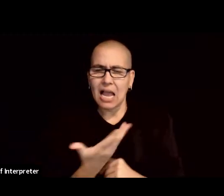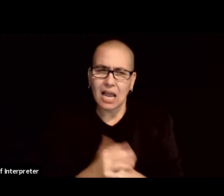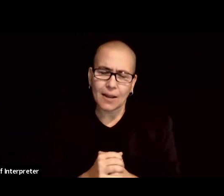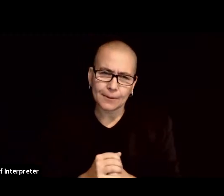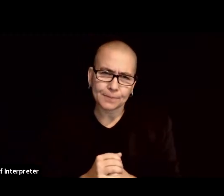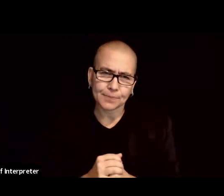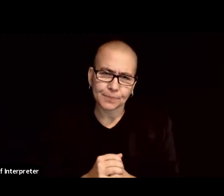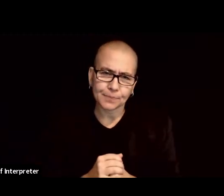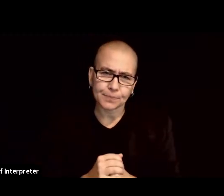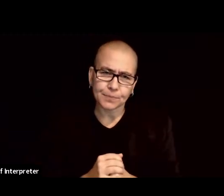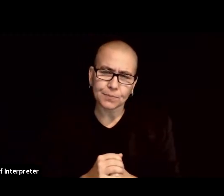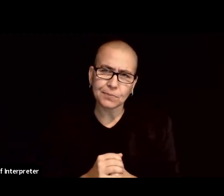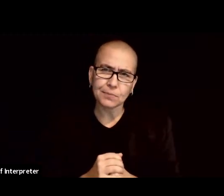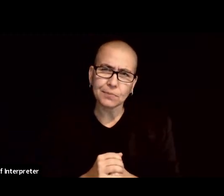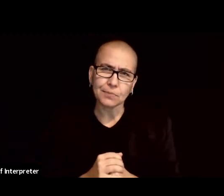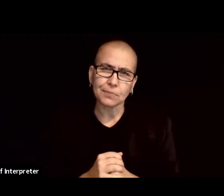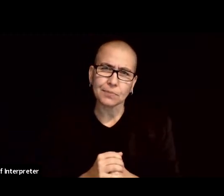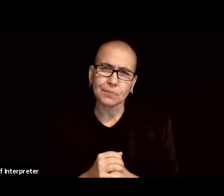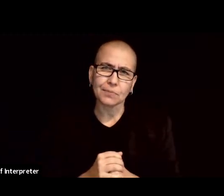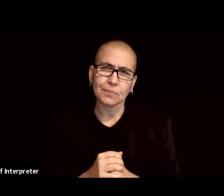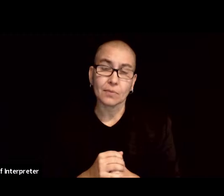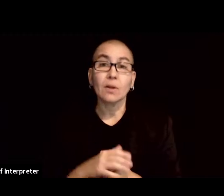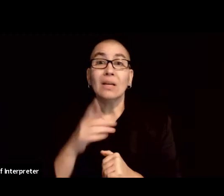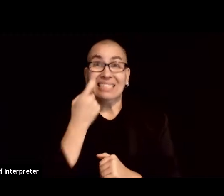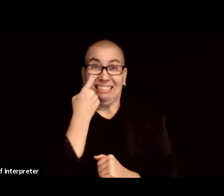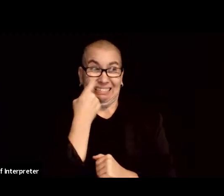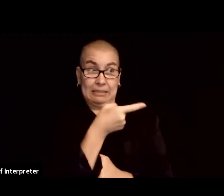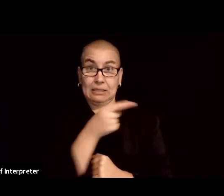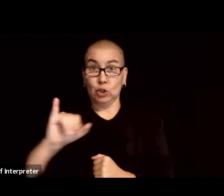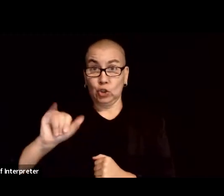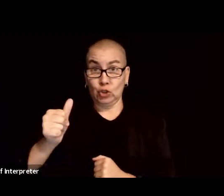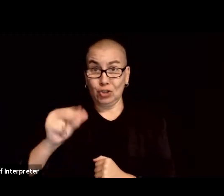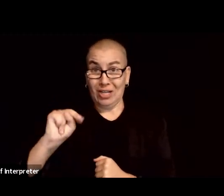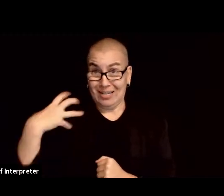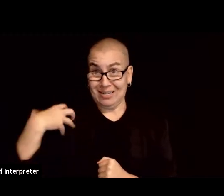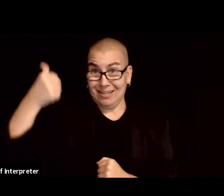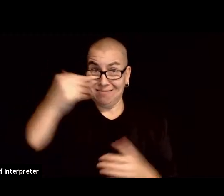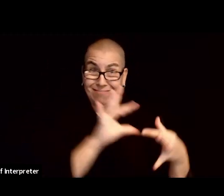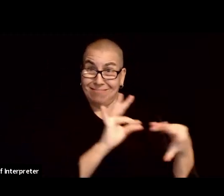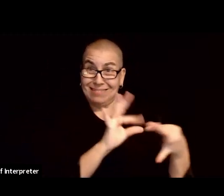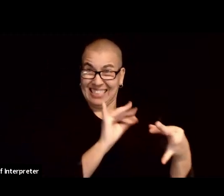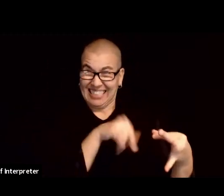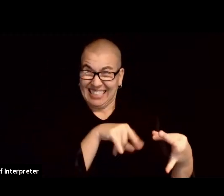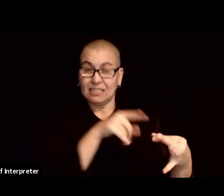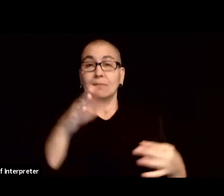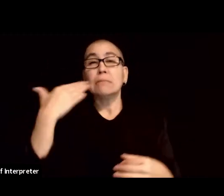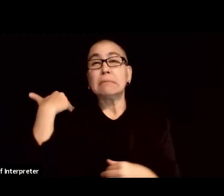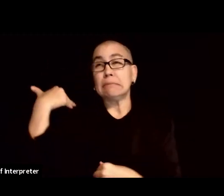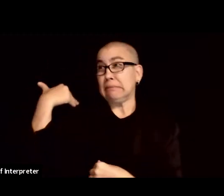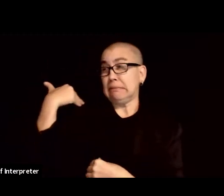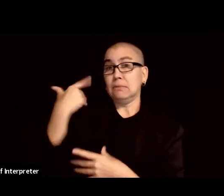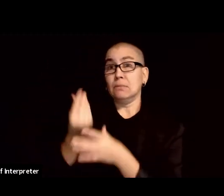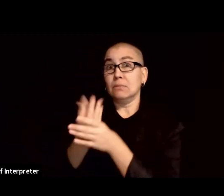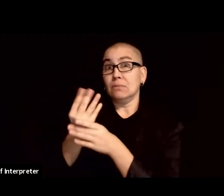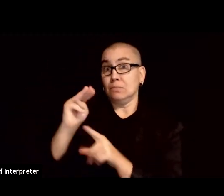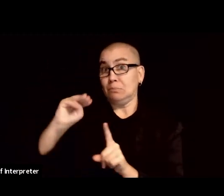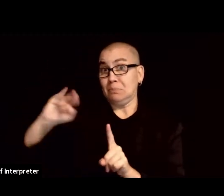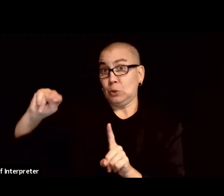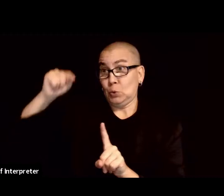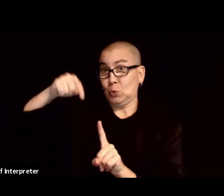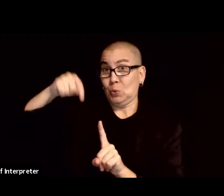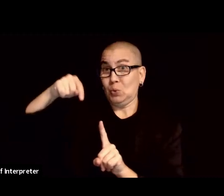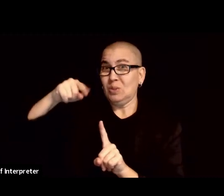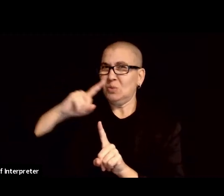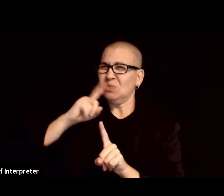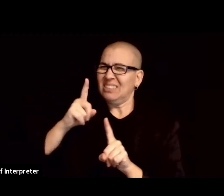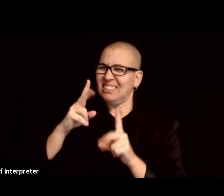said, as you know, in the spring in Minnesota, we had a very targeted test. We had